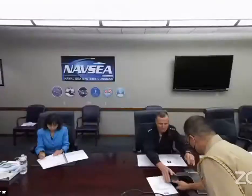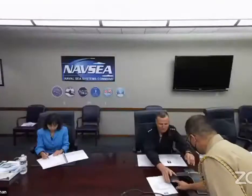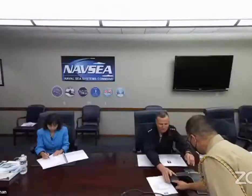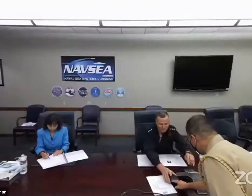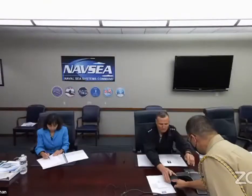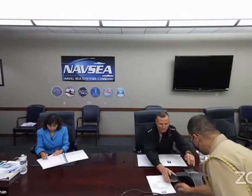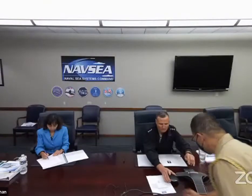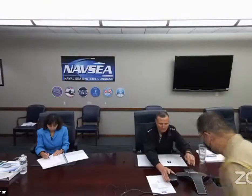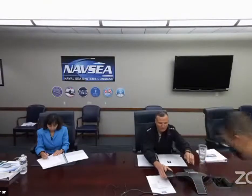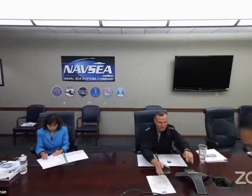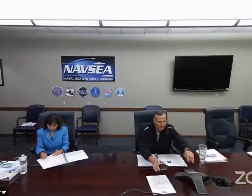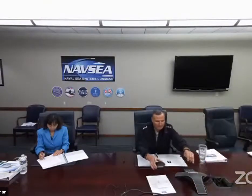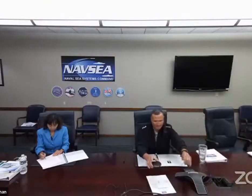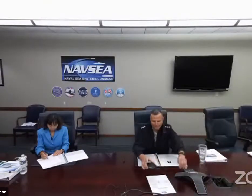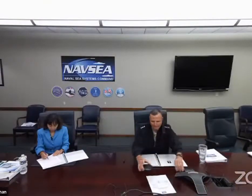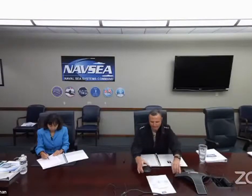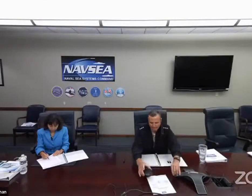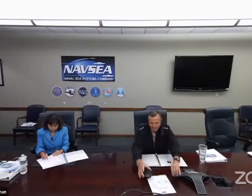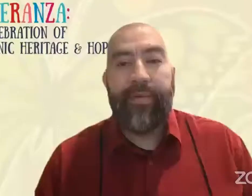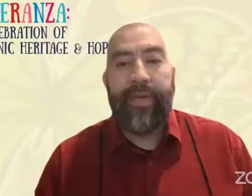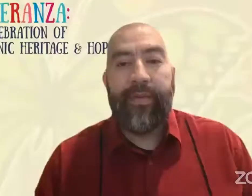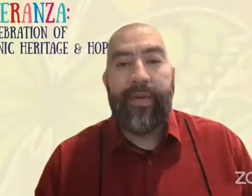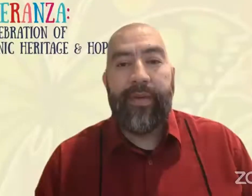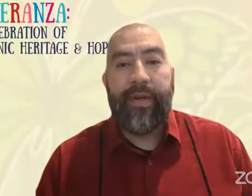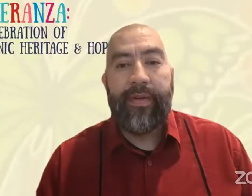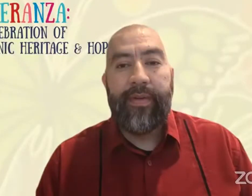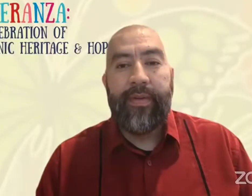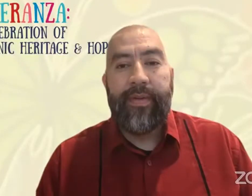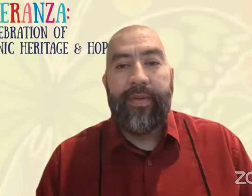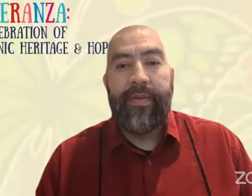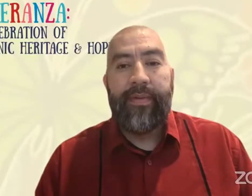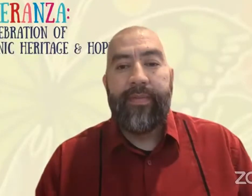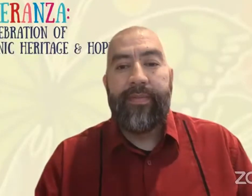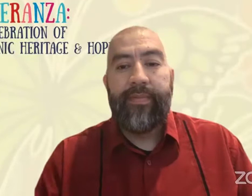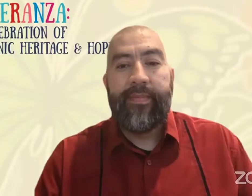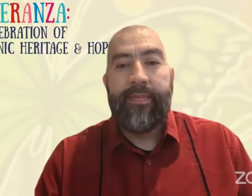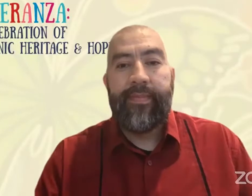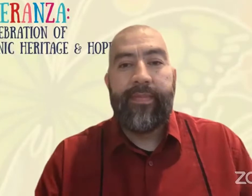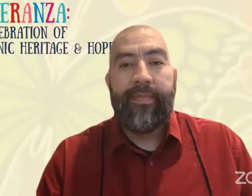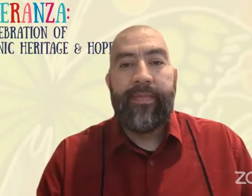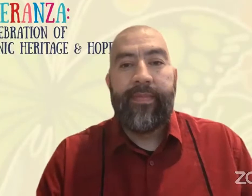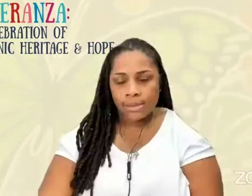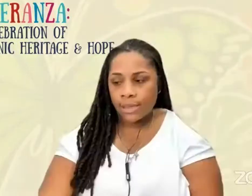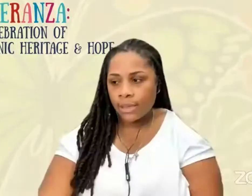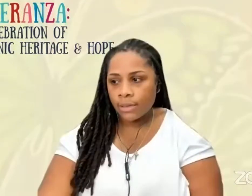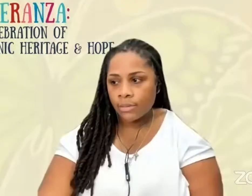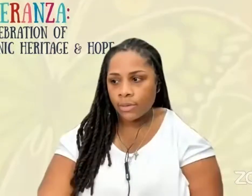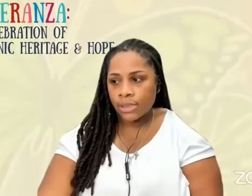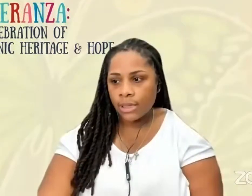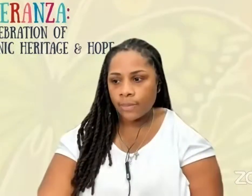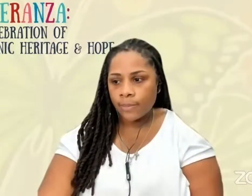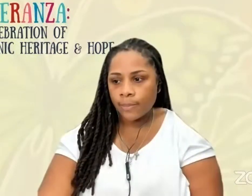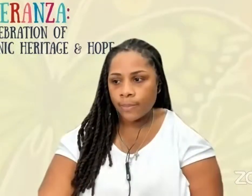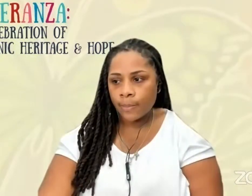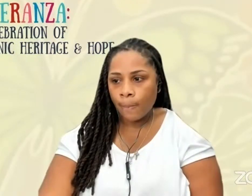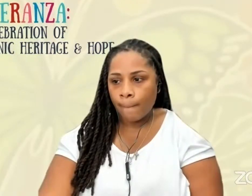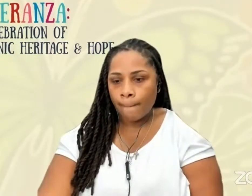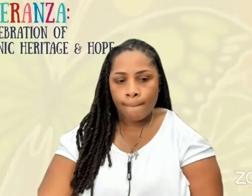Miguel? Okay. Ashley, ready when you are. Okay, it takes a second. 1